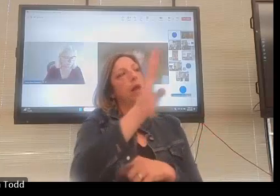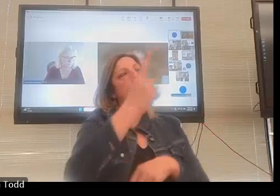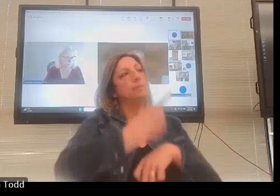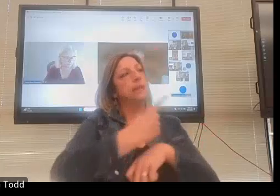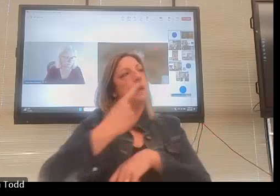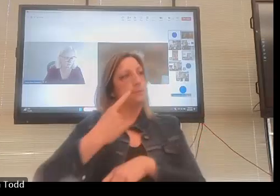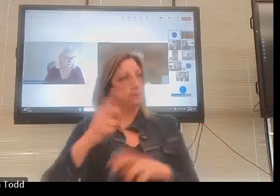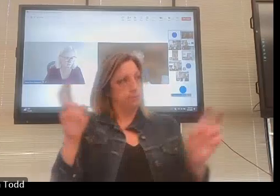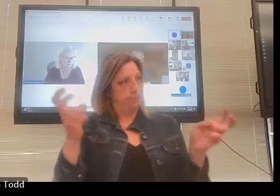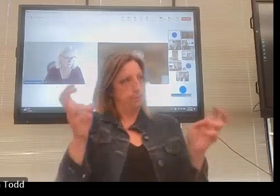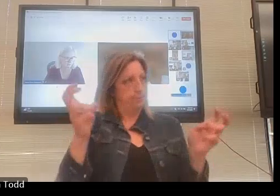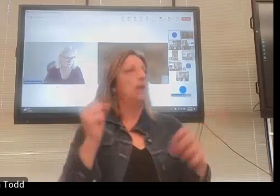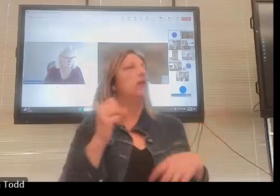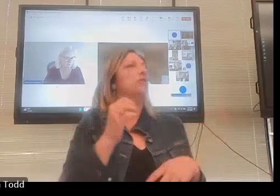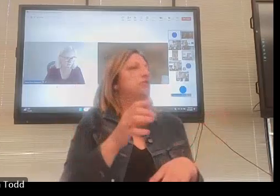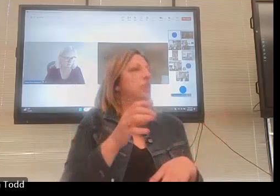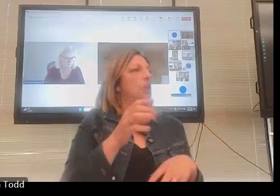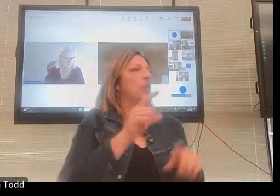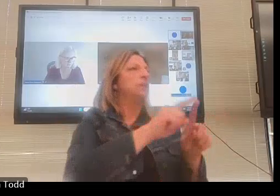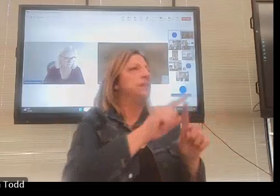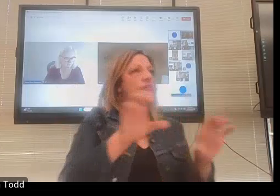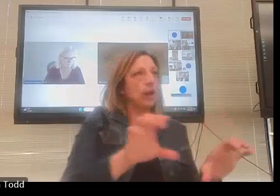are going to be club days.